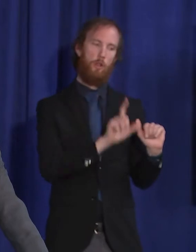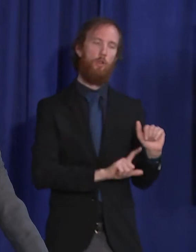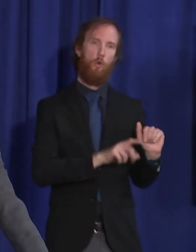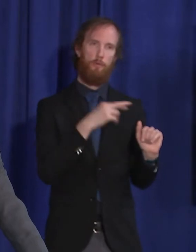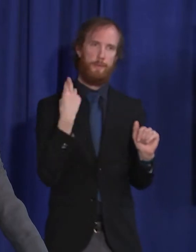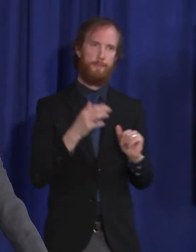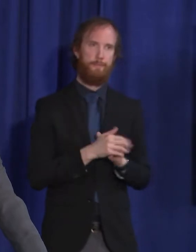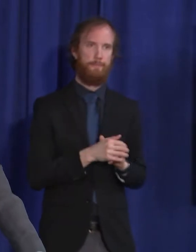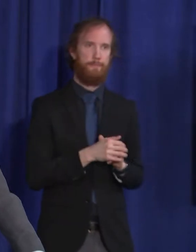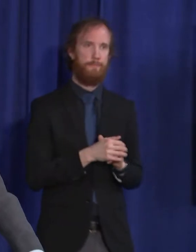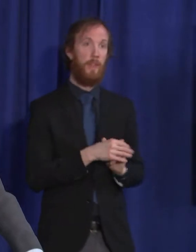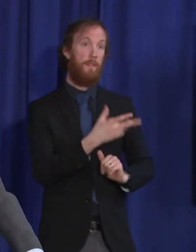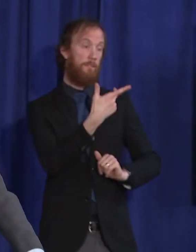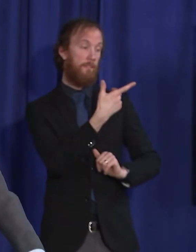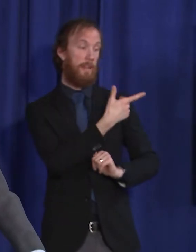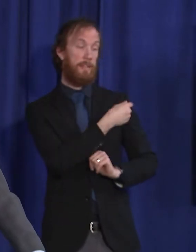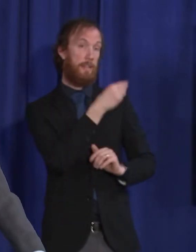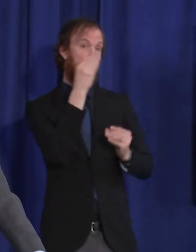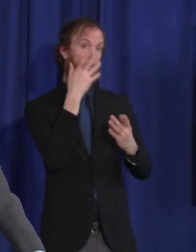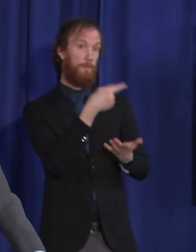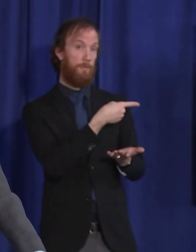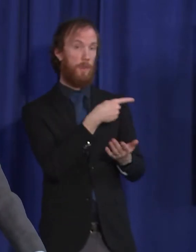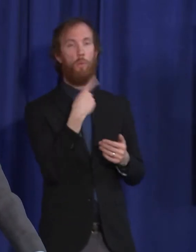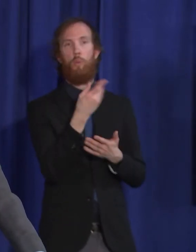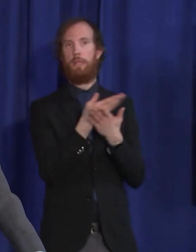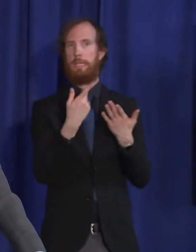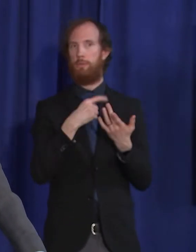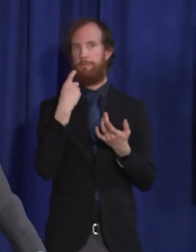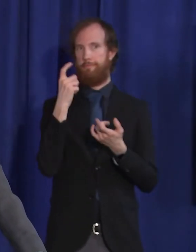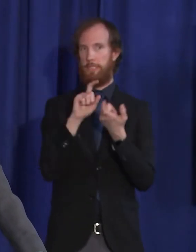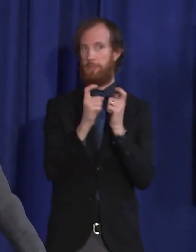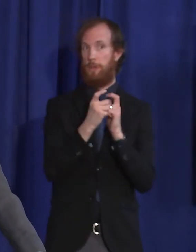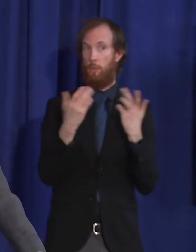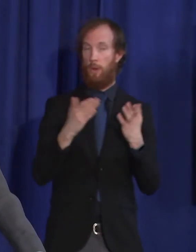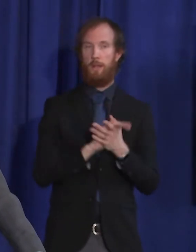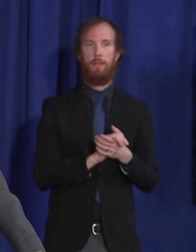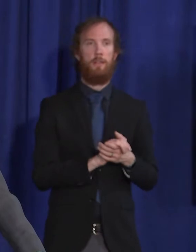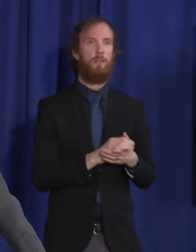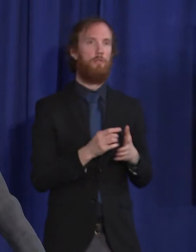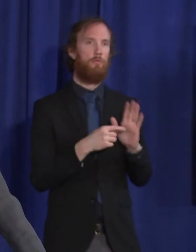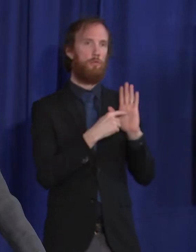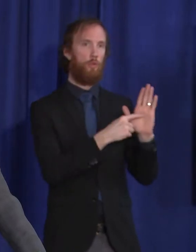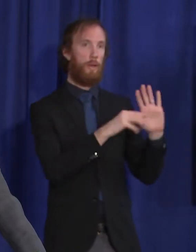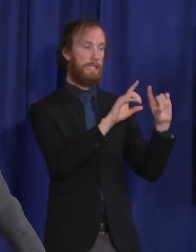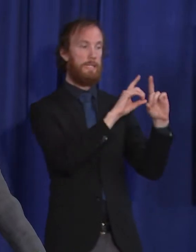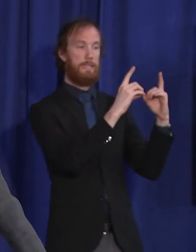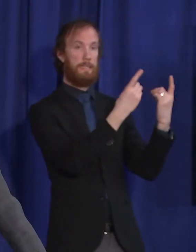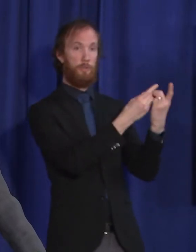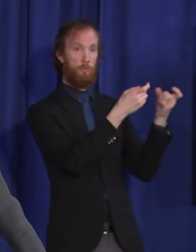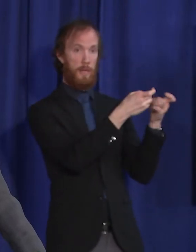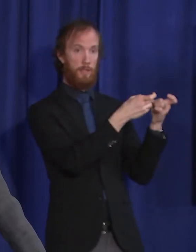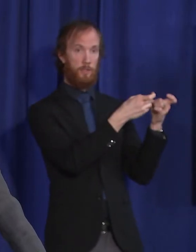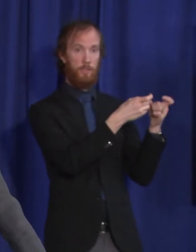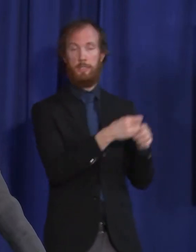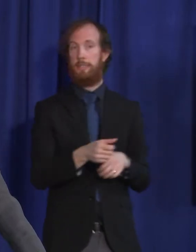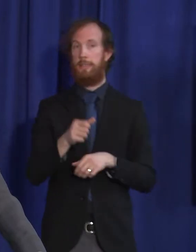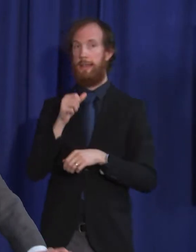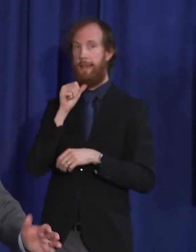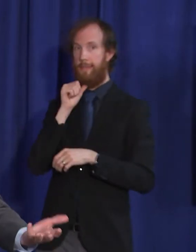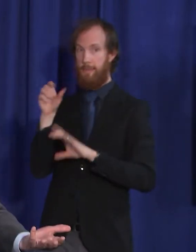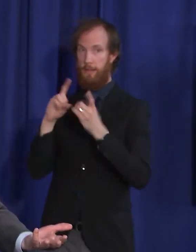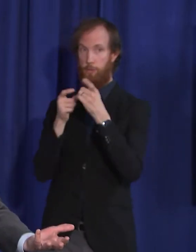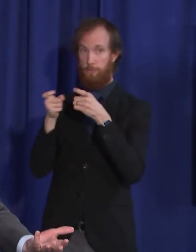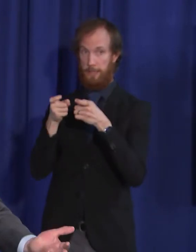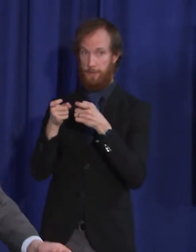And this is our vaccination data. So one thing that we changed that's new, we are showing both district managed schools and non-district management schools.